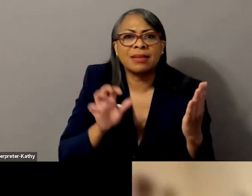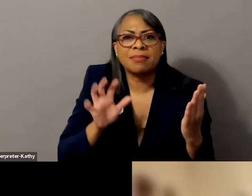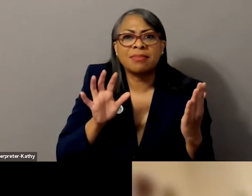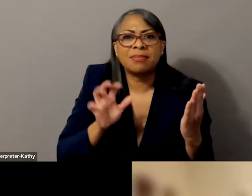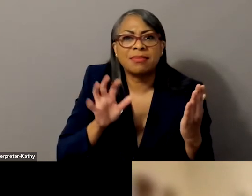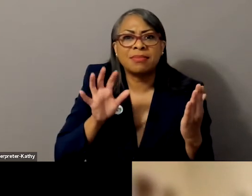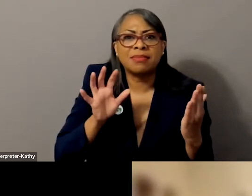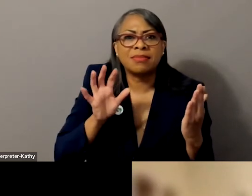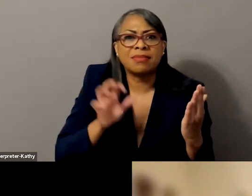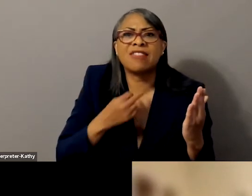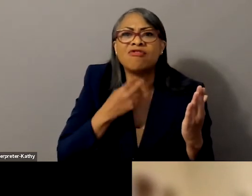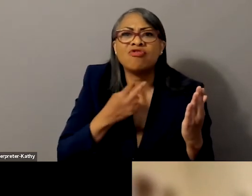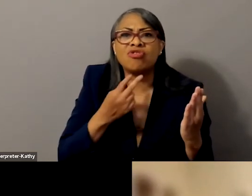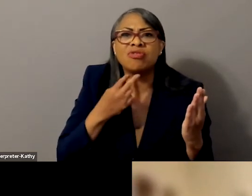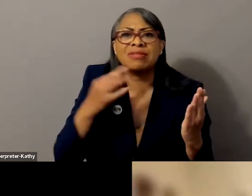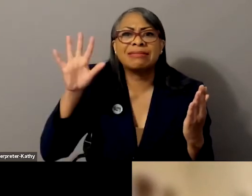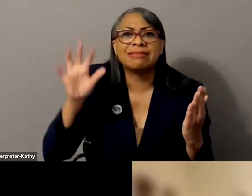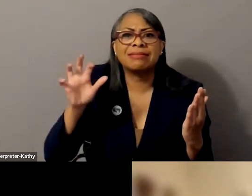variety